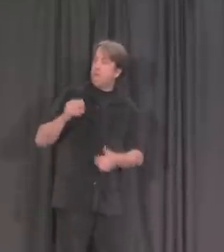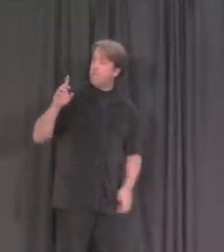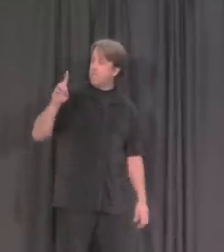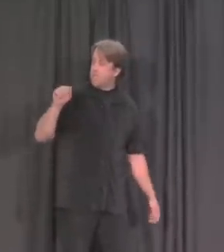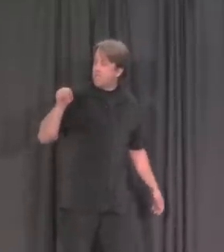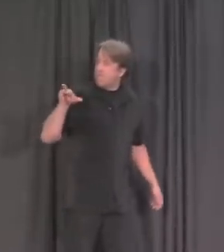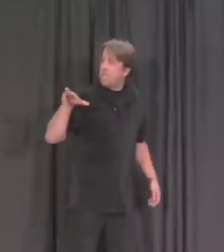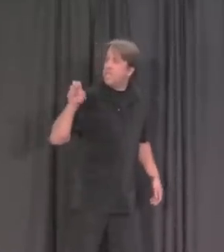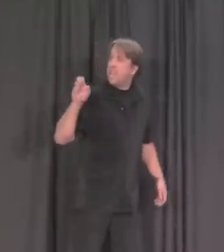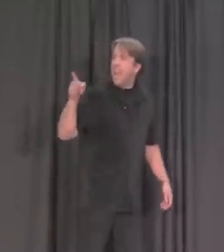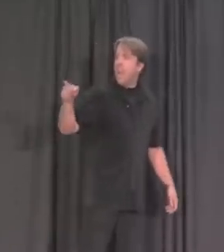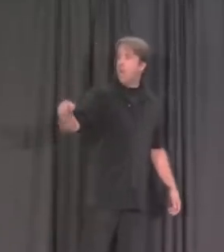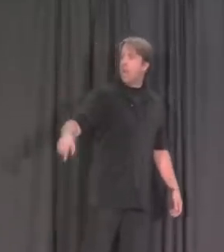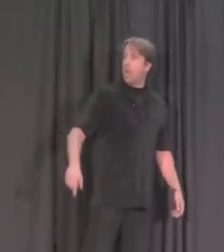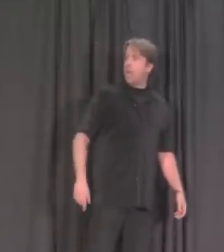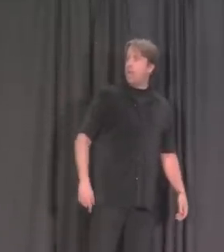Shh. How dare you?